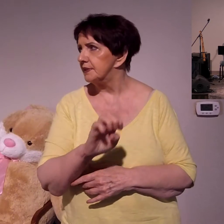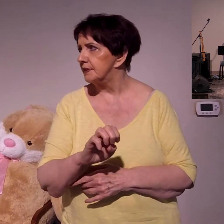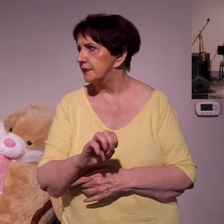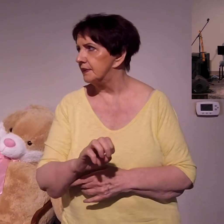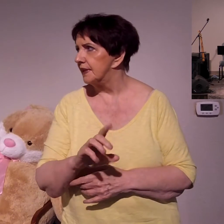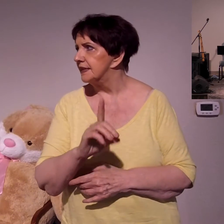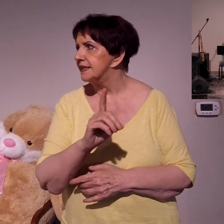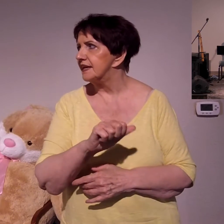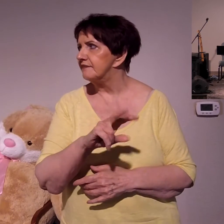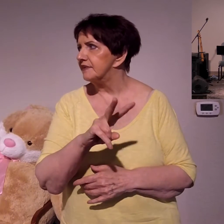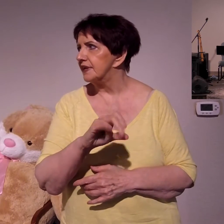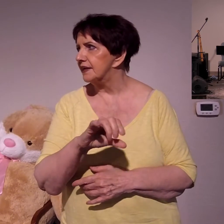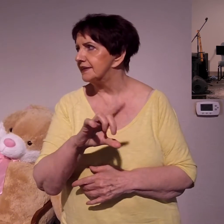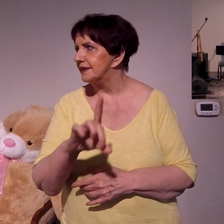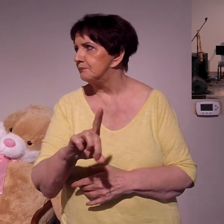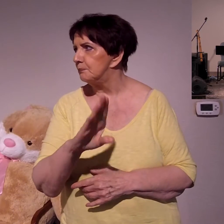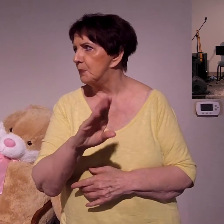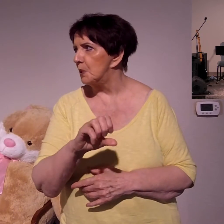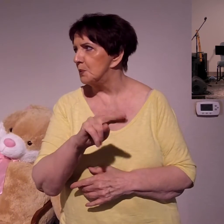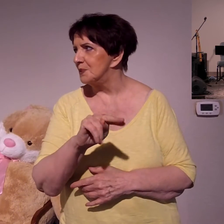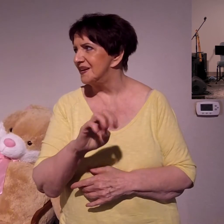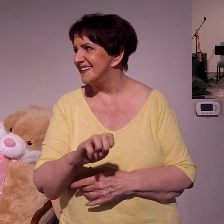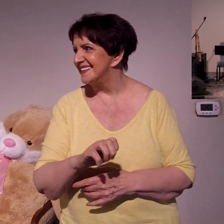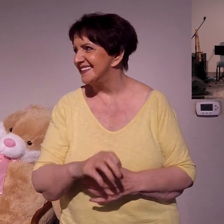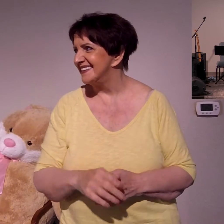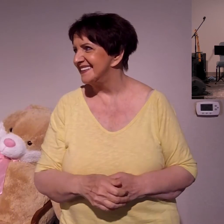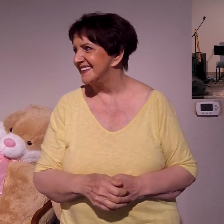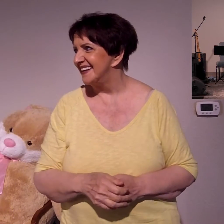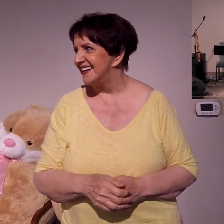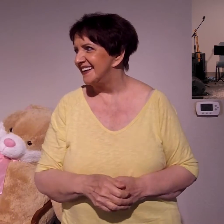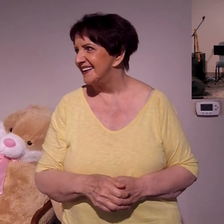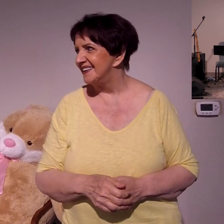Thank you, Connie. So what Connie's talking about